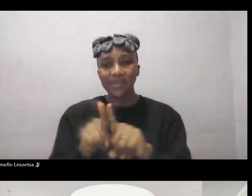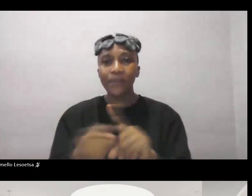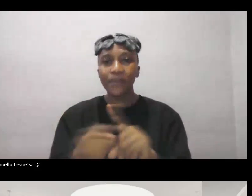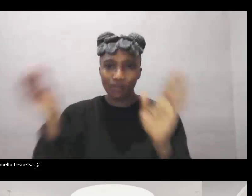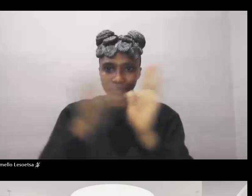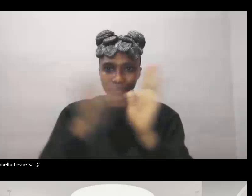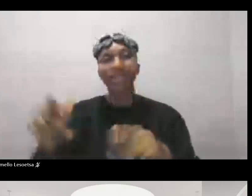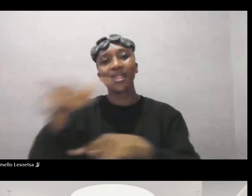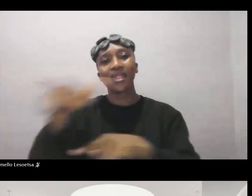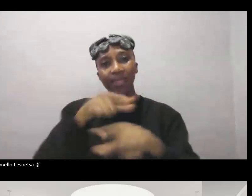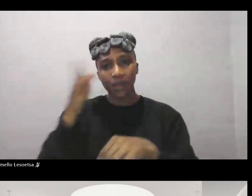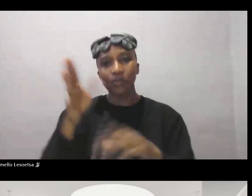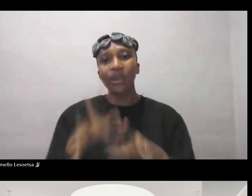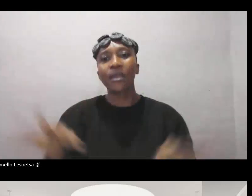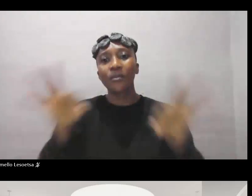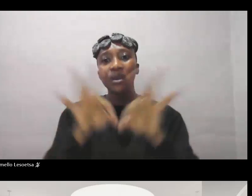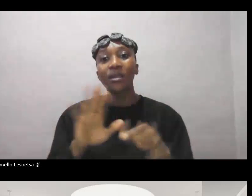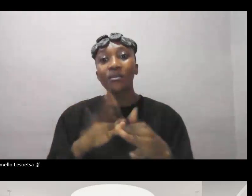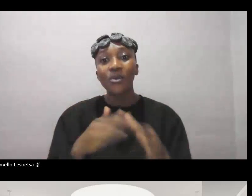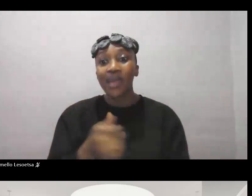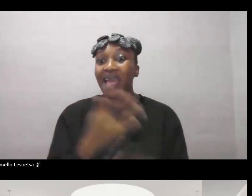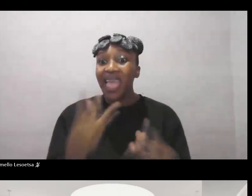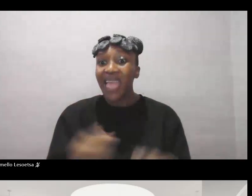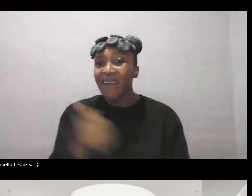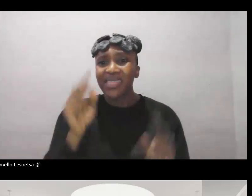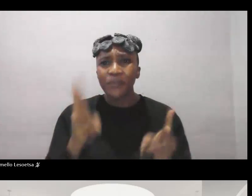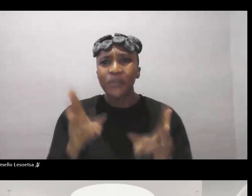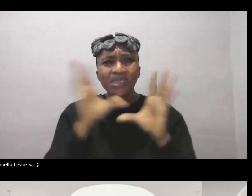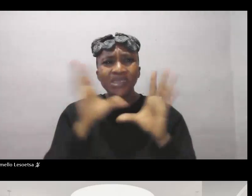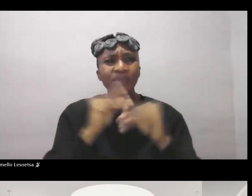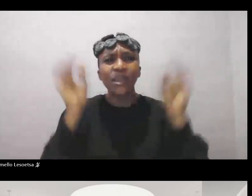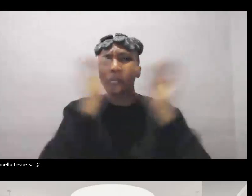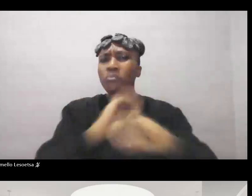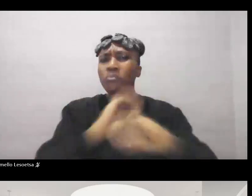Because some people have not spoken at all today. That was what